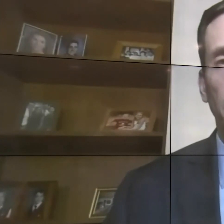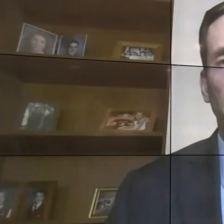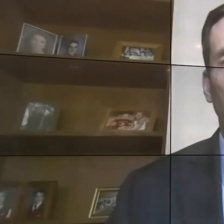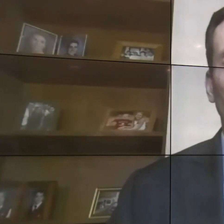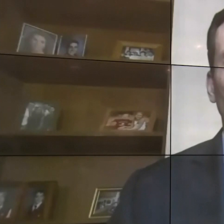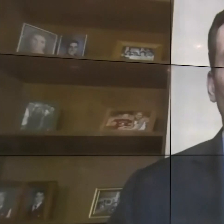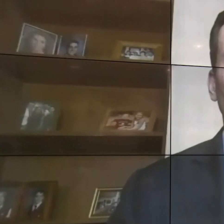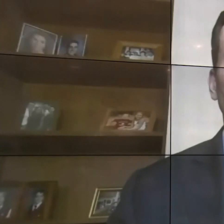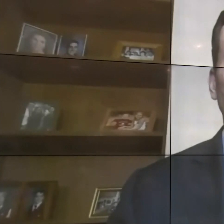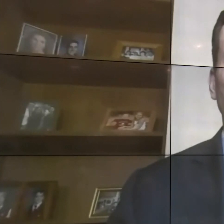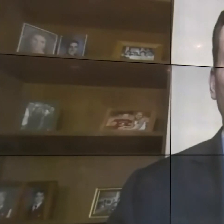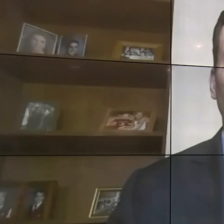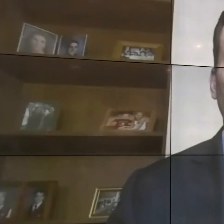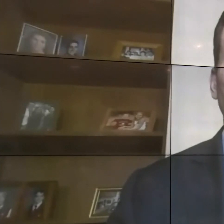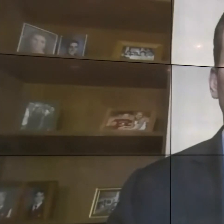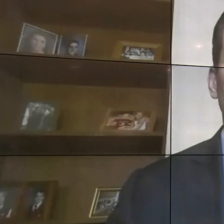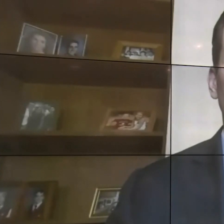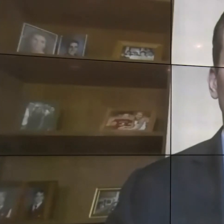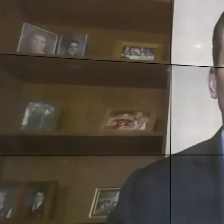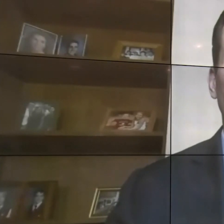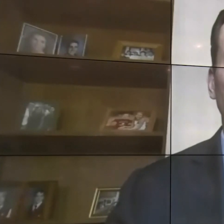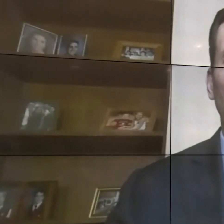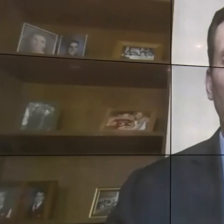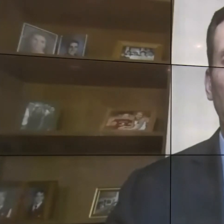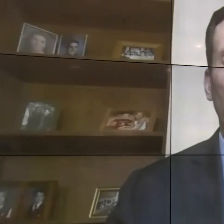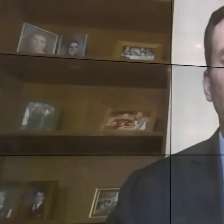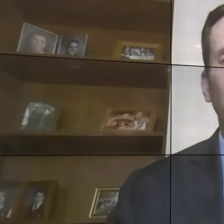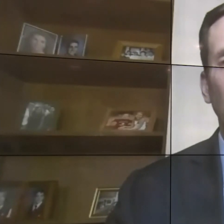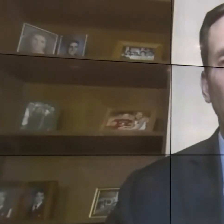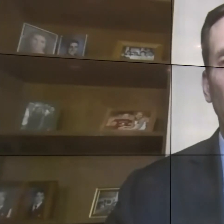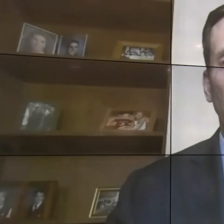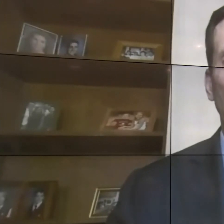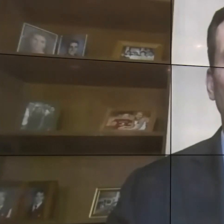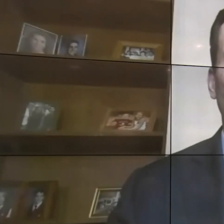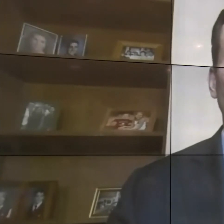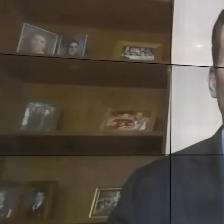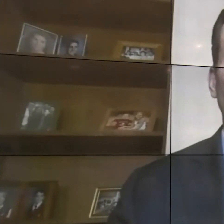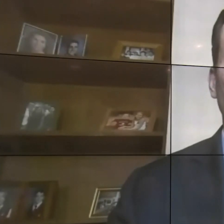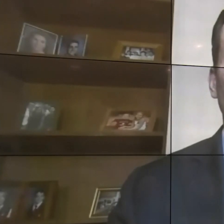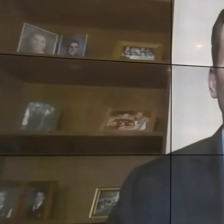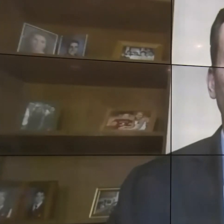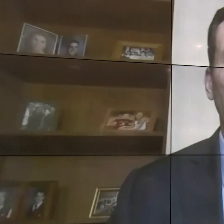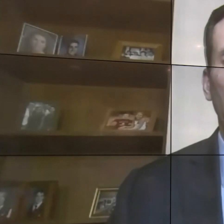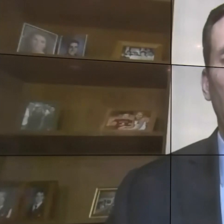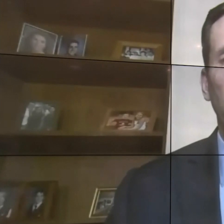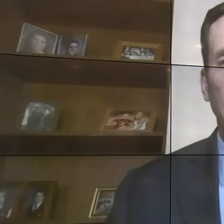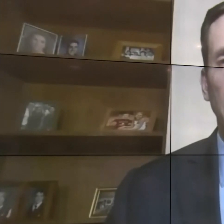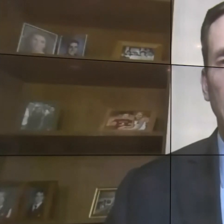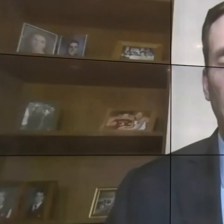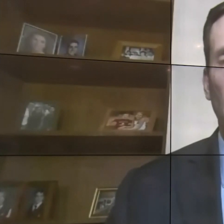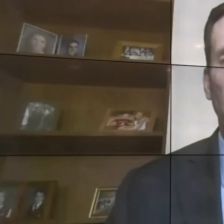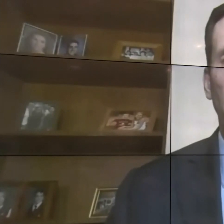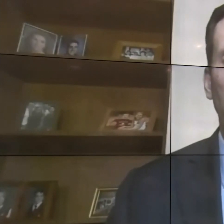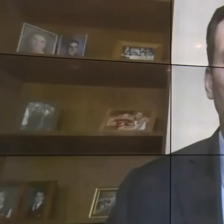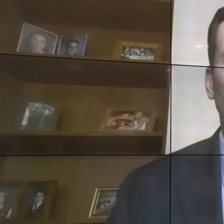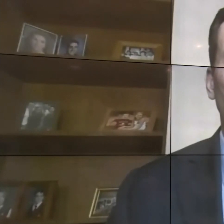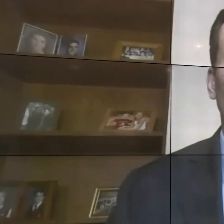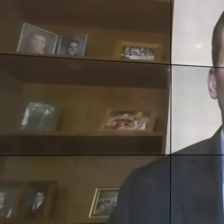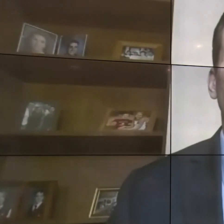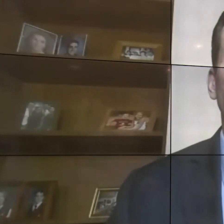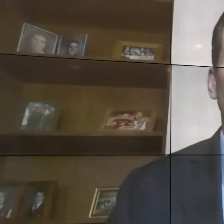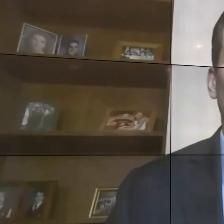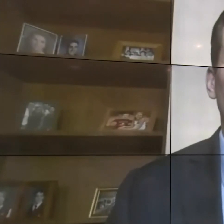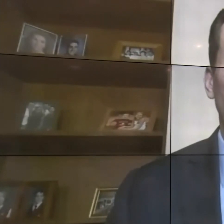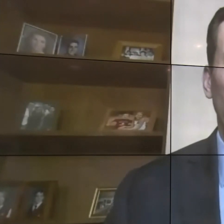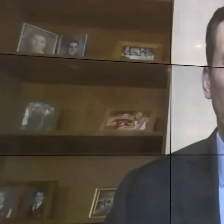emergency. We believe that collaborative initiatives like this one are essential to safeguarding public health and protecting the environment.